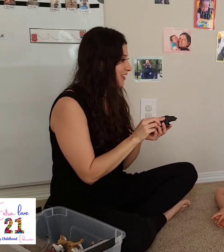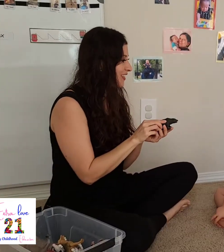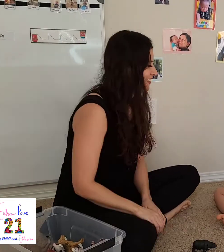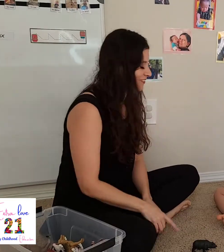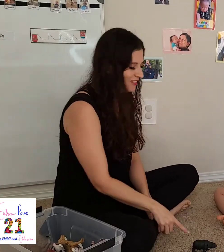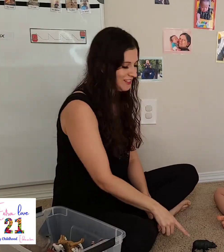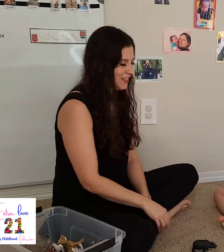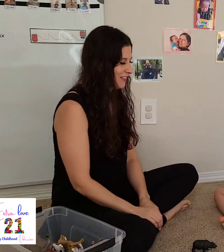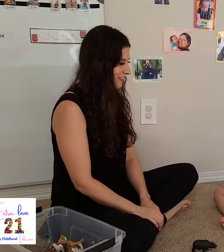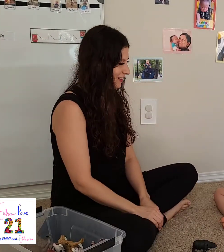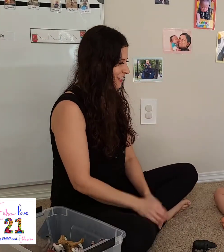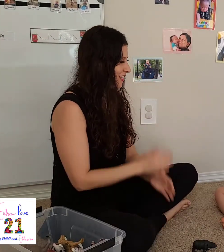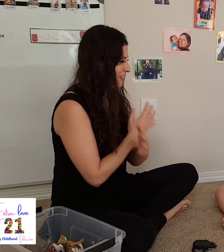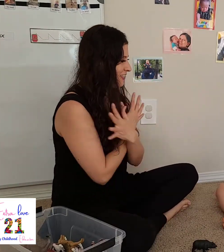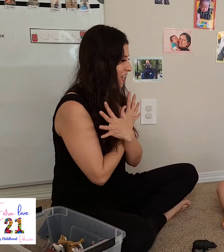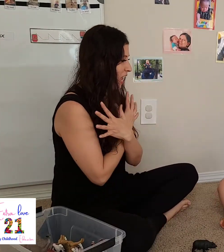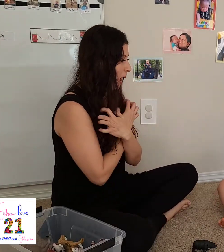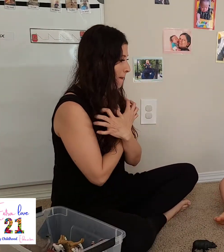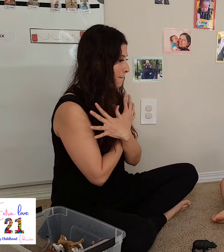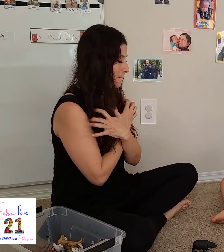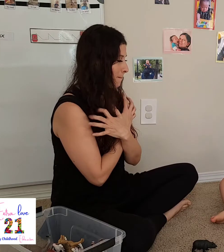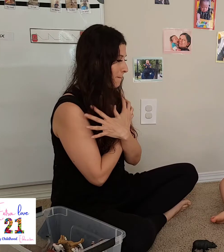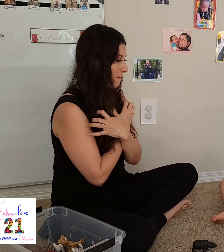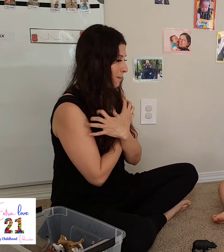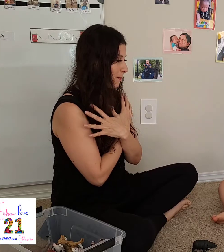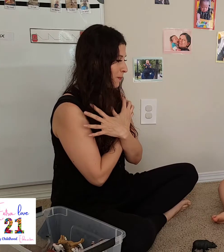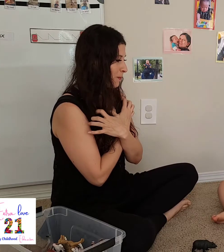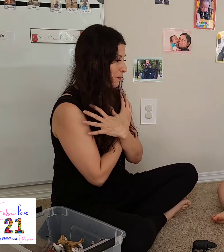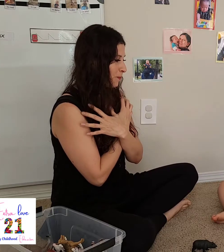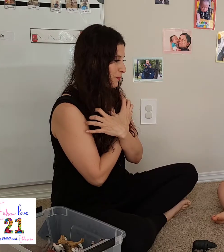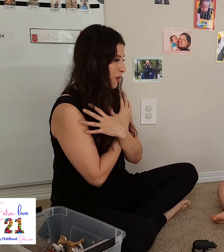What is it? It's a... Bear.